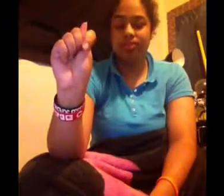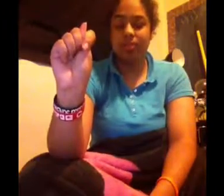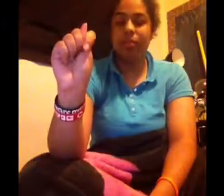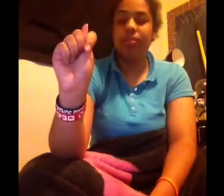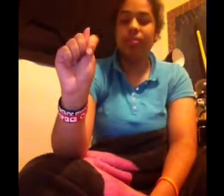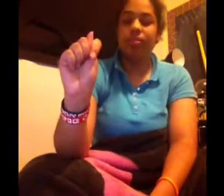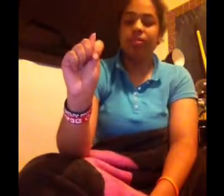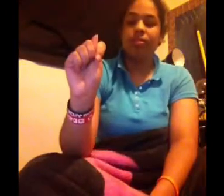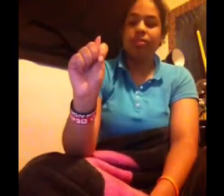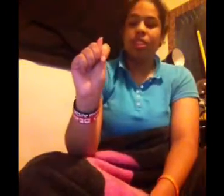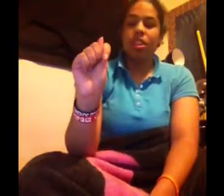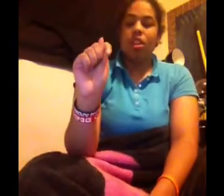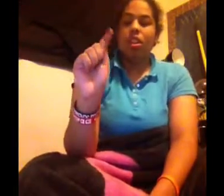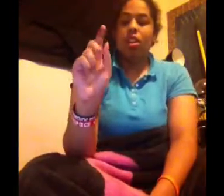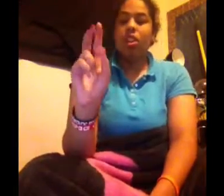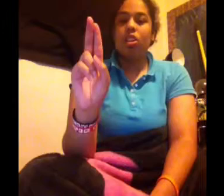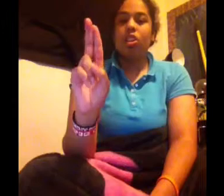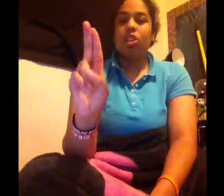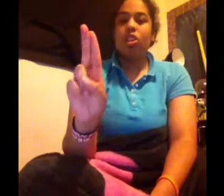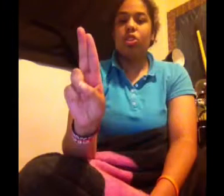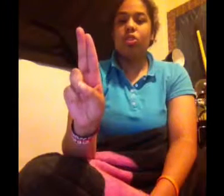T, U,